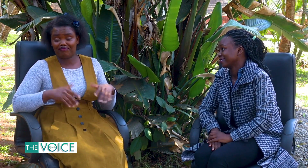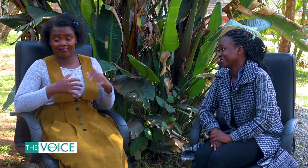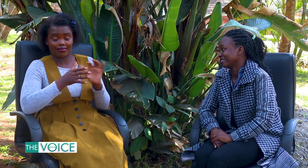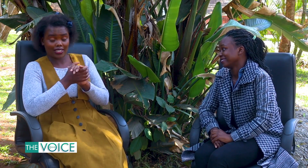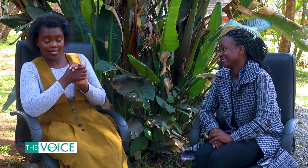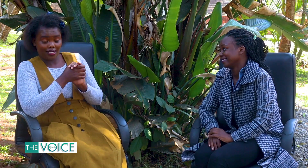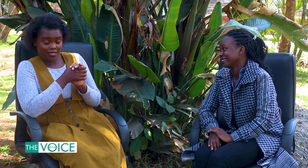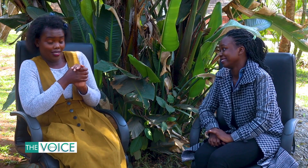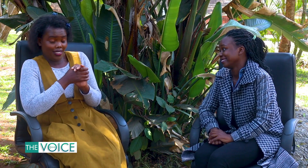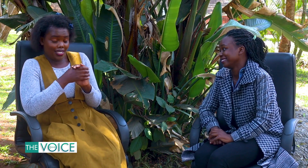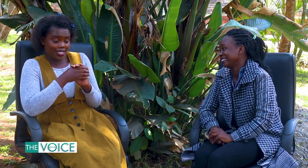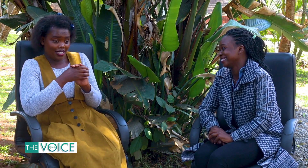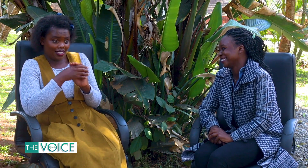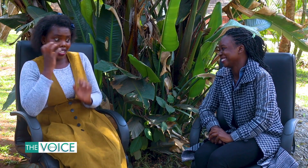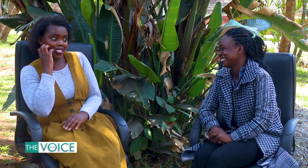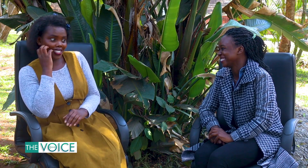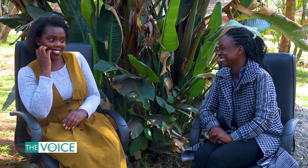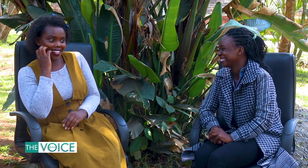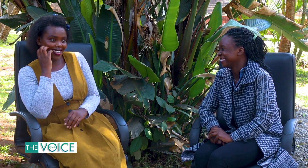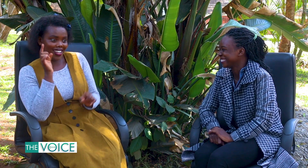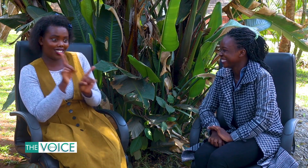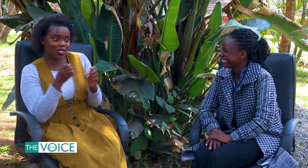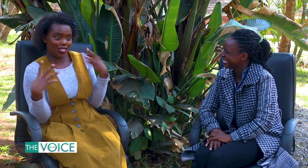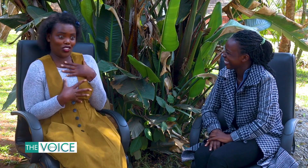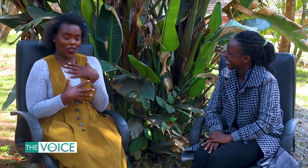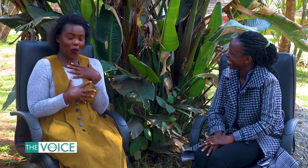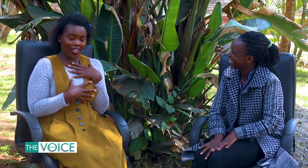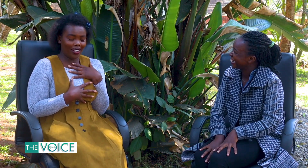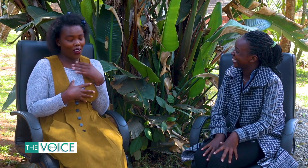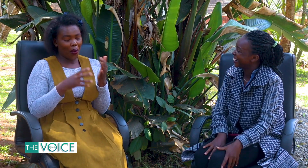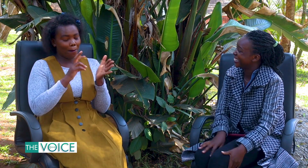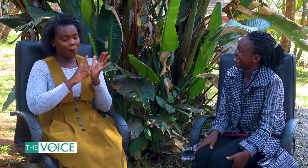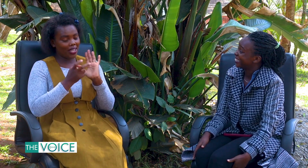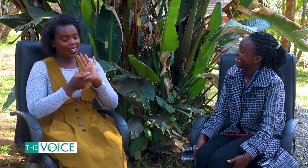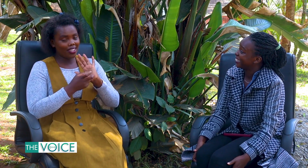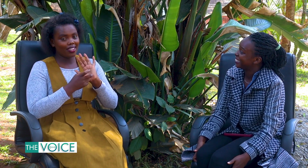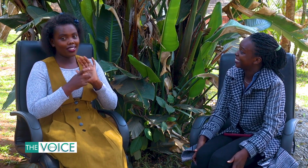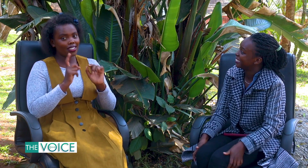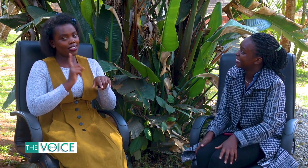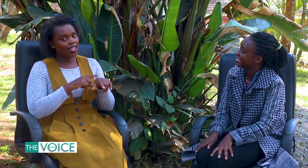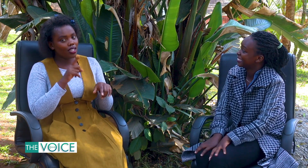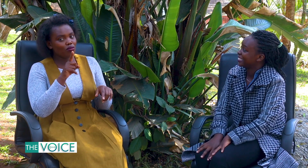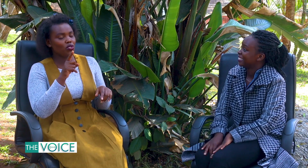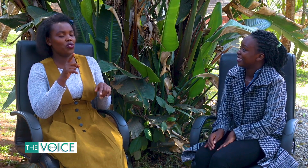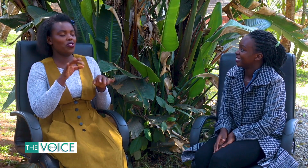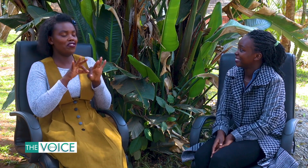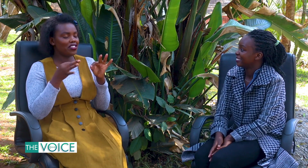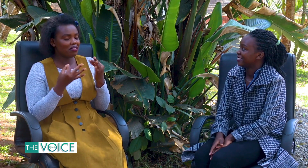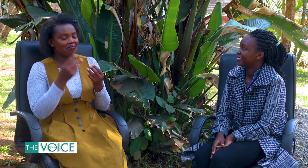I'm okay, but Wow, I just so became shocking. deaf. I just became deaf, but I did not die. When the parents take